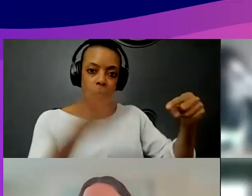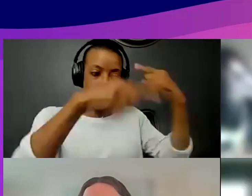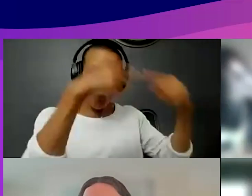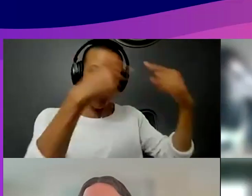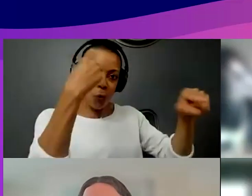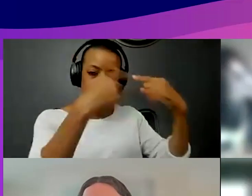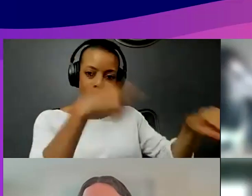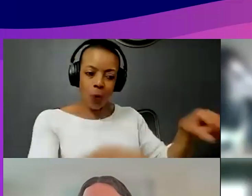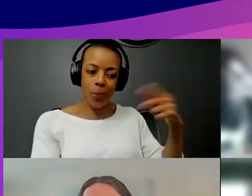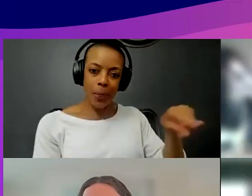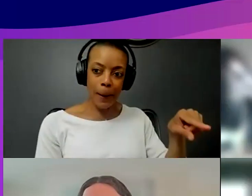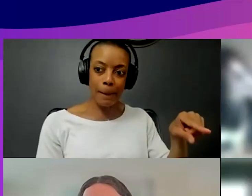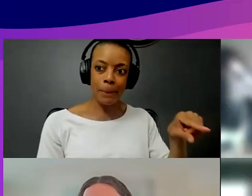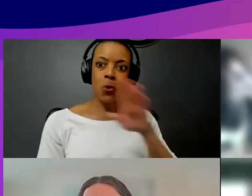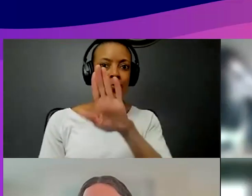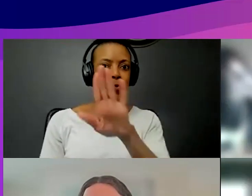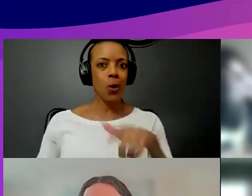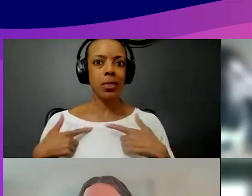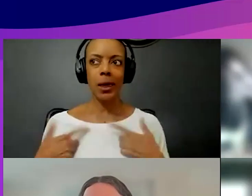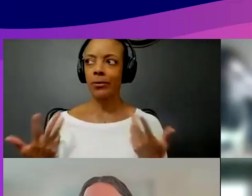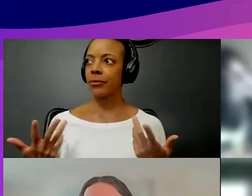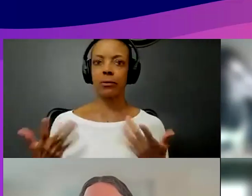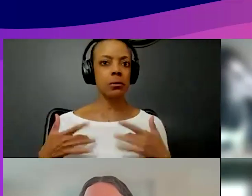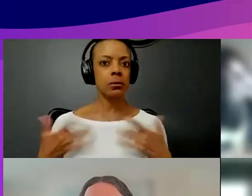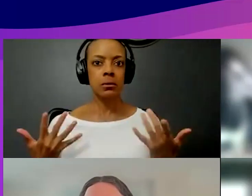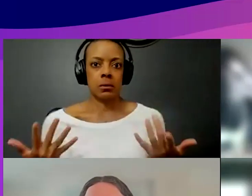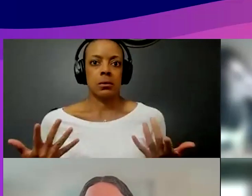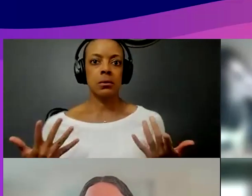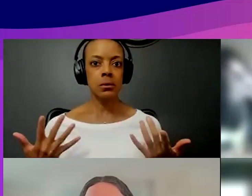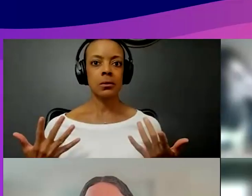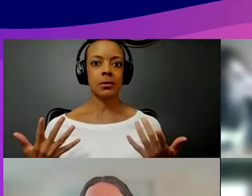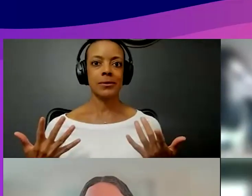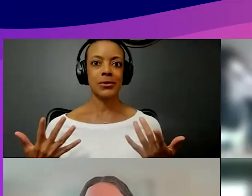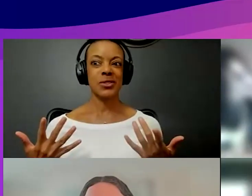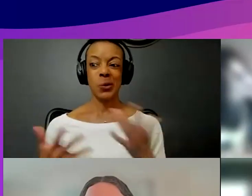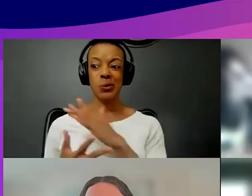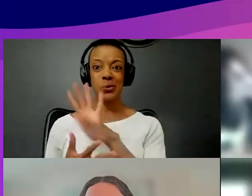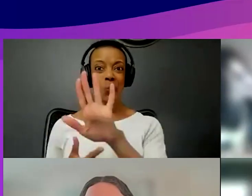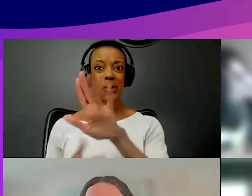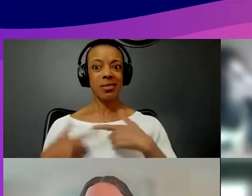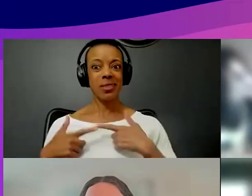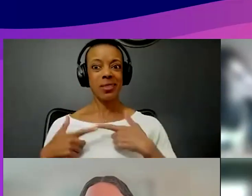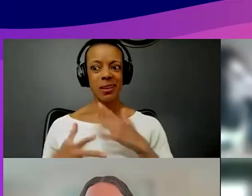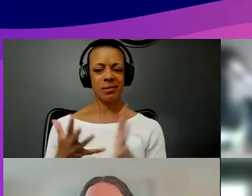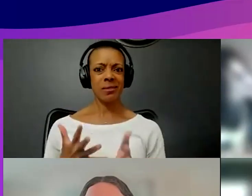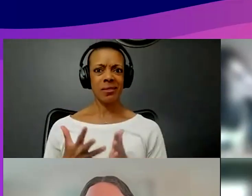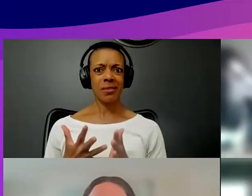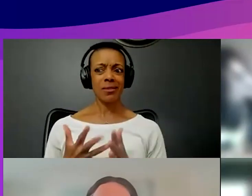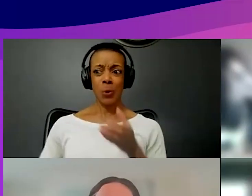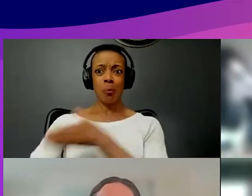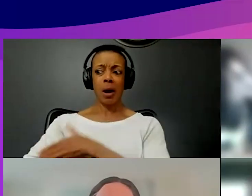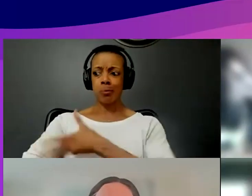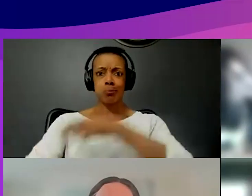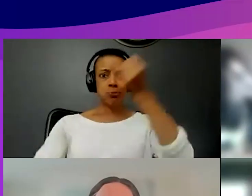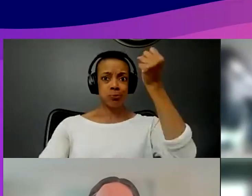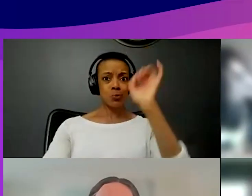life. And at one point, you may be only a caregiver and you don't have time for anything else. So they do feel they don't have power. So